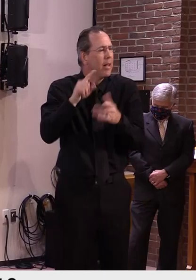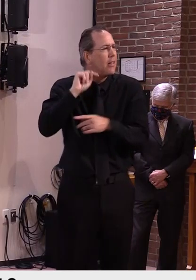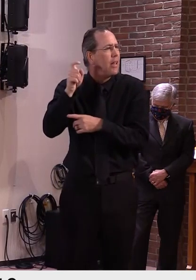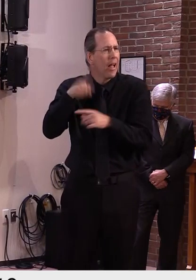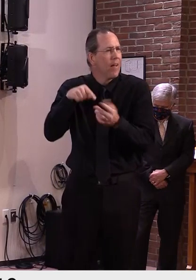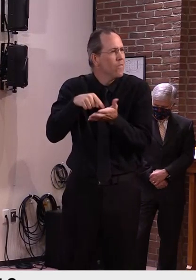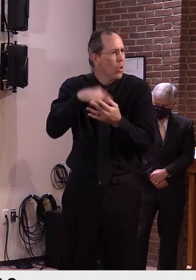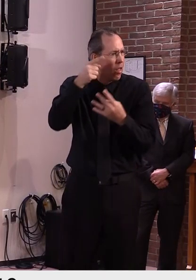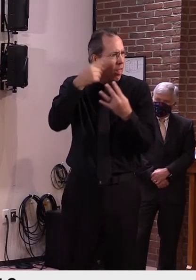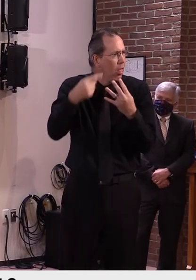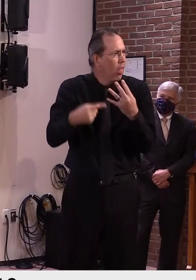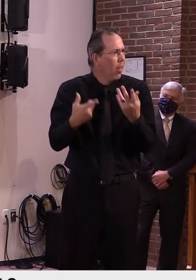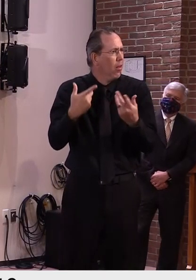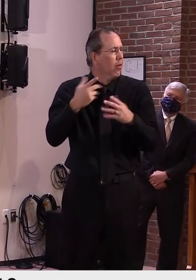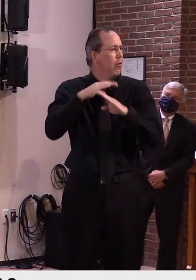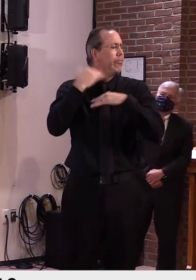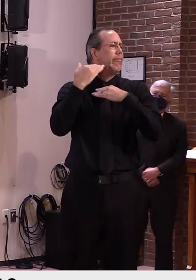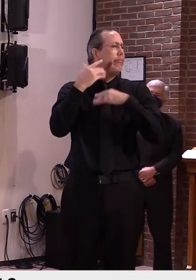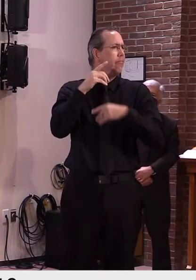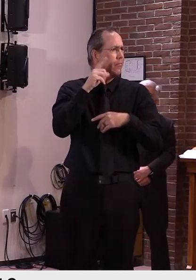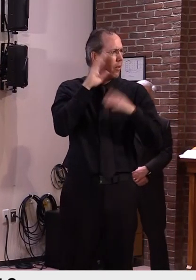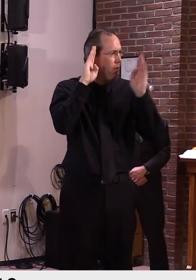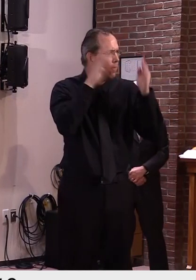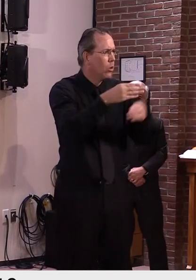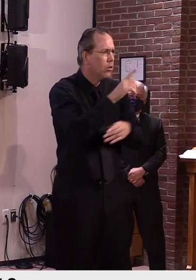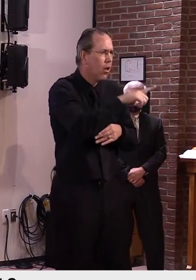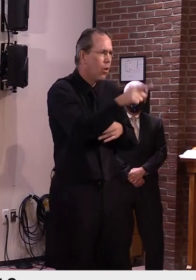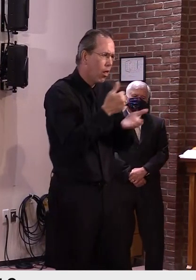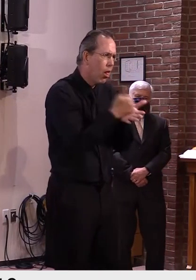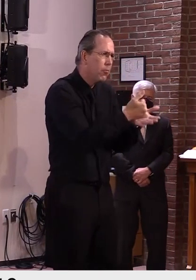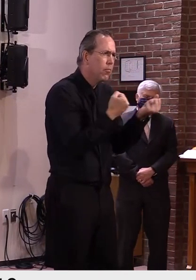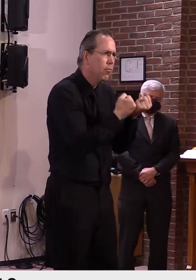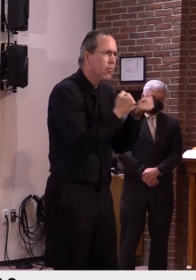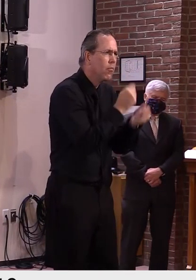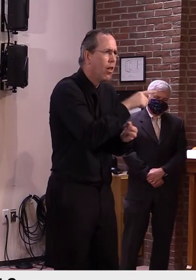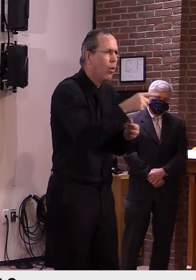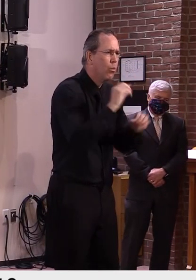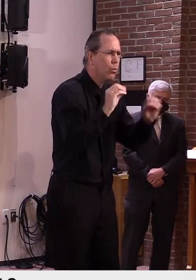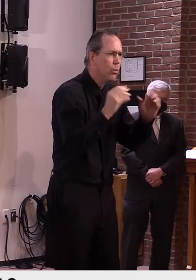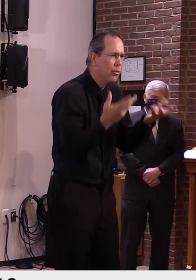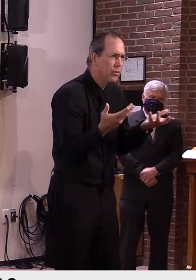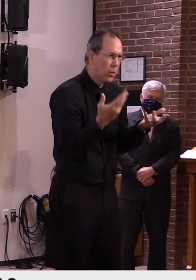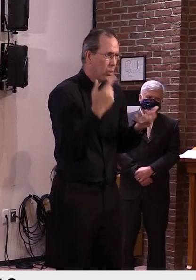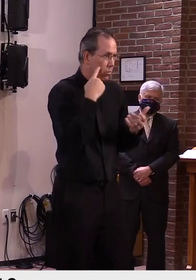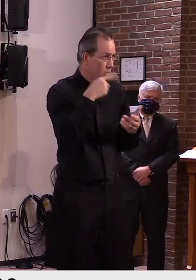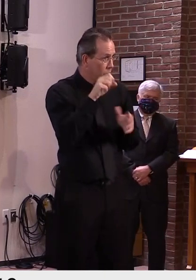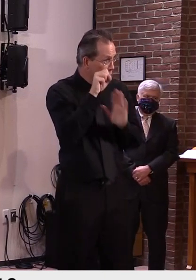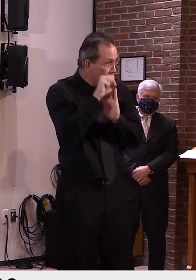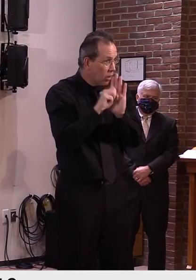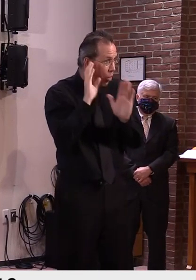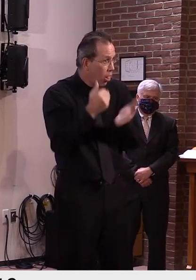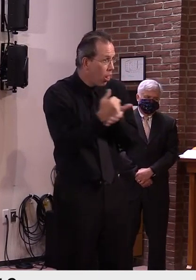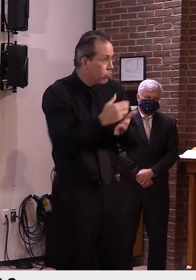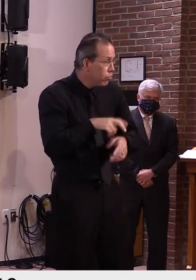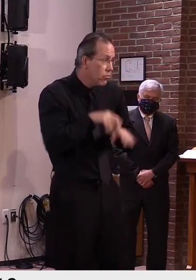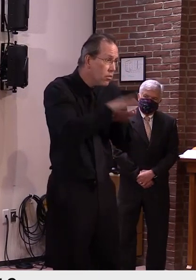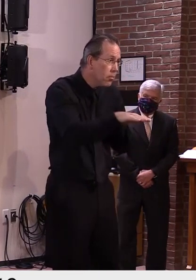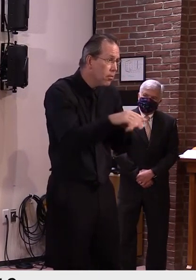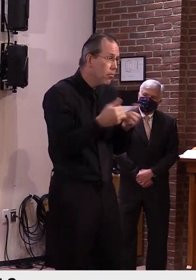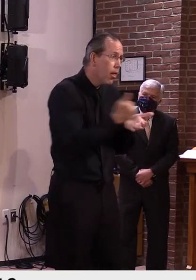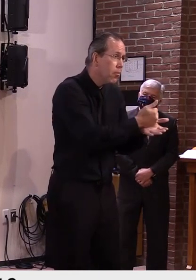owed $17,000, with no place to turn. Does the state have any significant plan to help or work with these